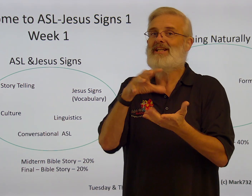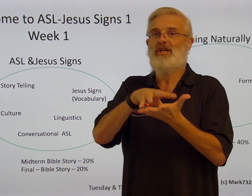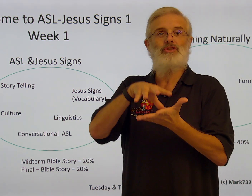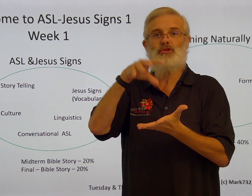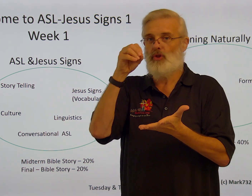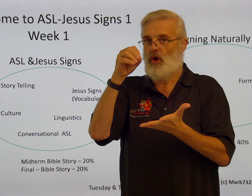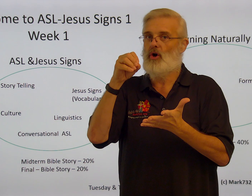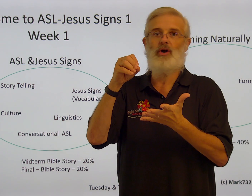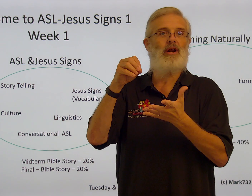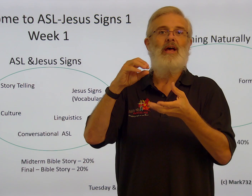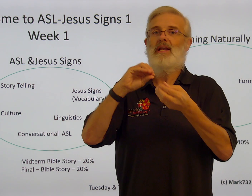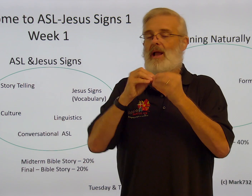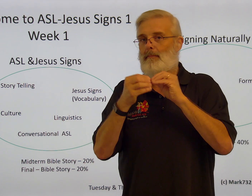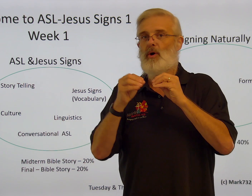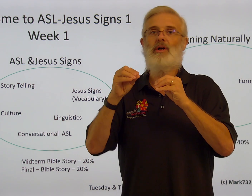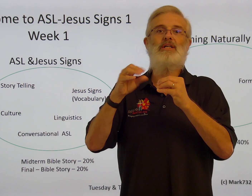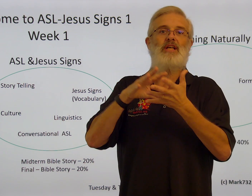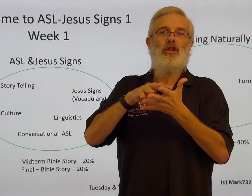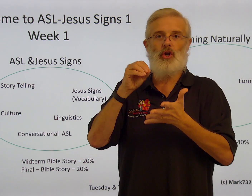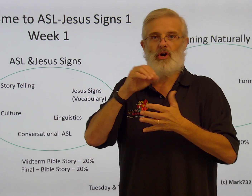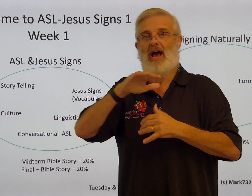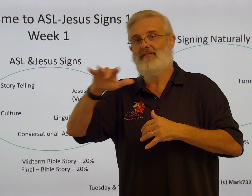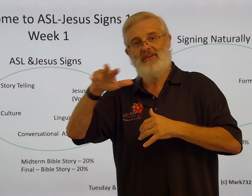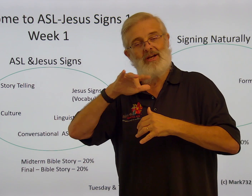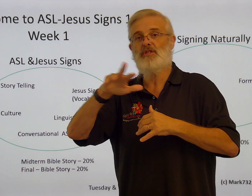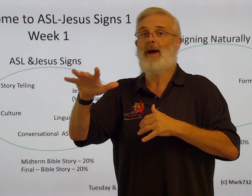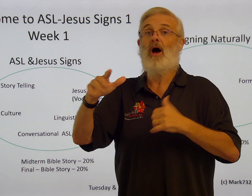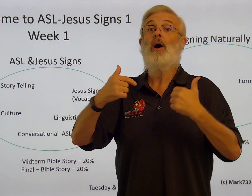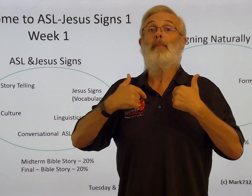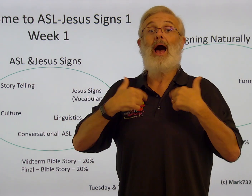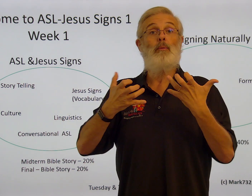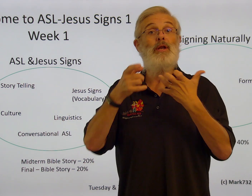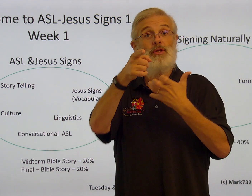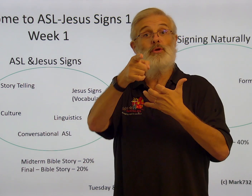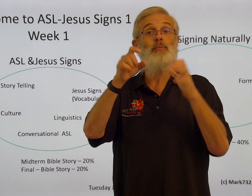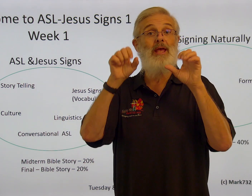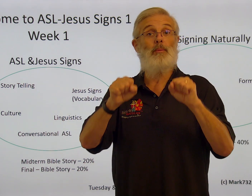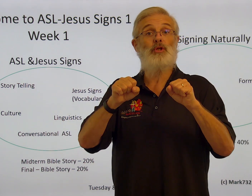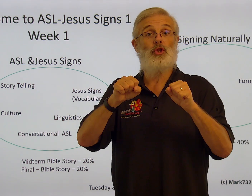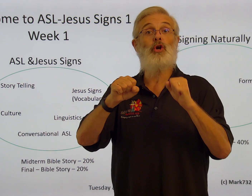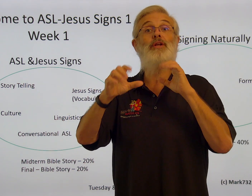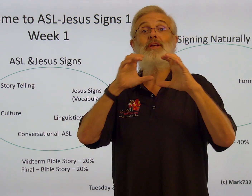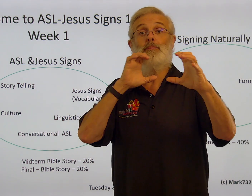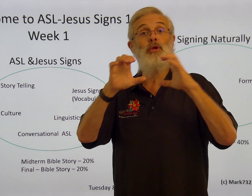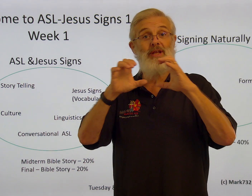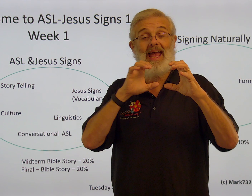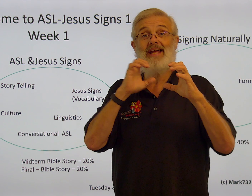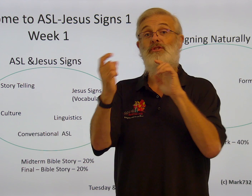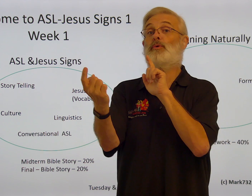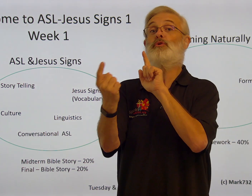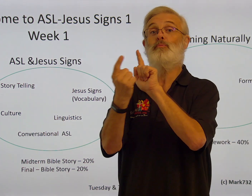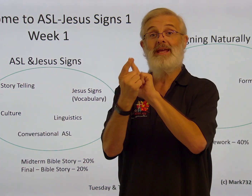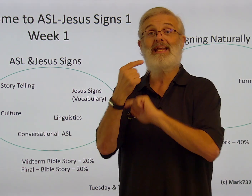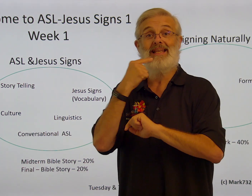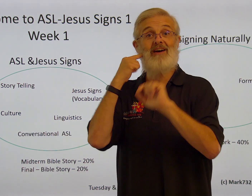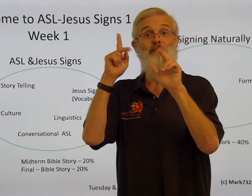just to learn numbers and learn how to fingerspell, but I want you to be able to learn to communicate. So when you meet a deaf